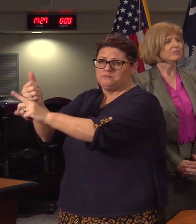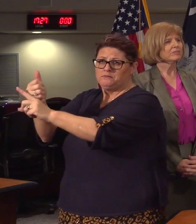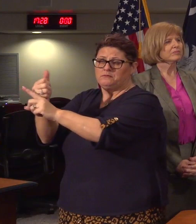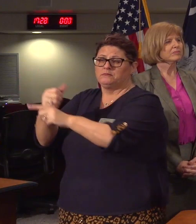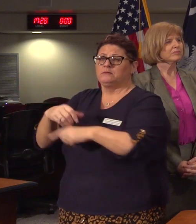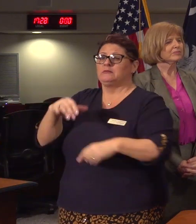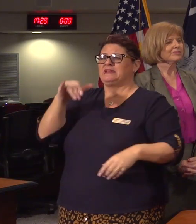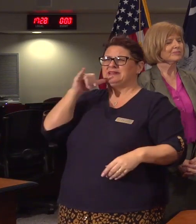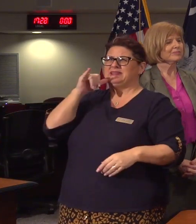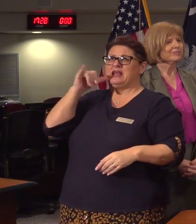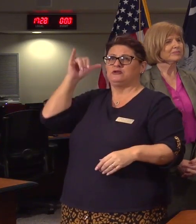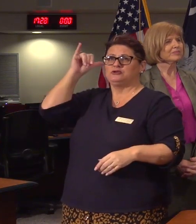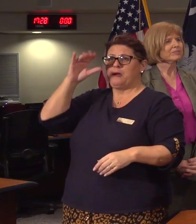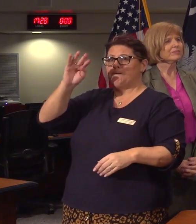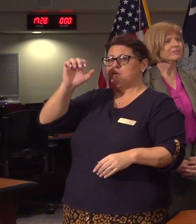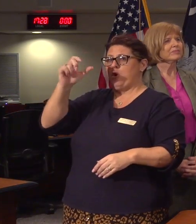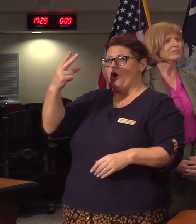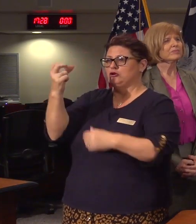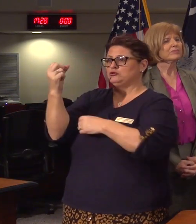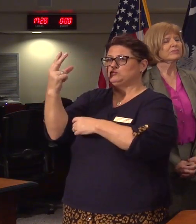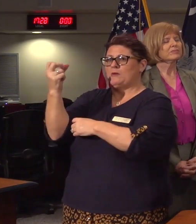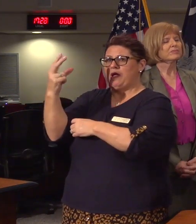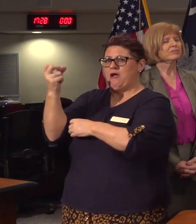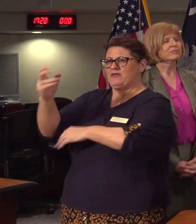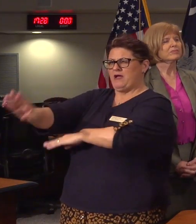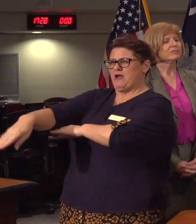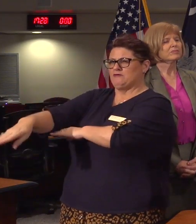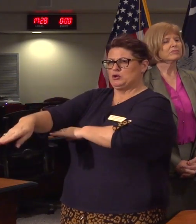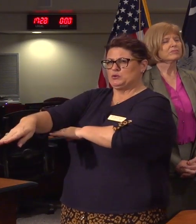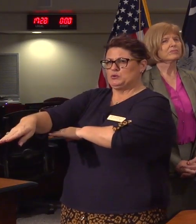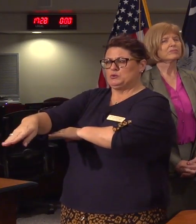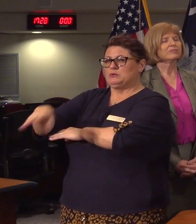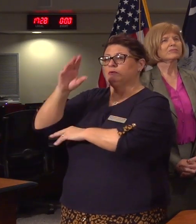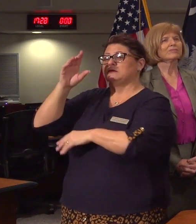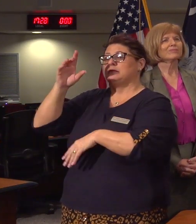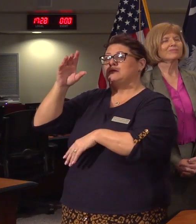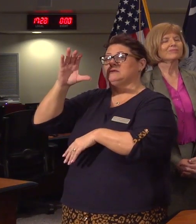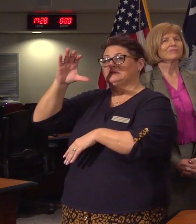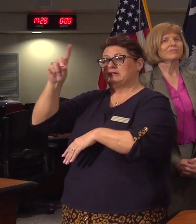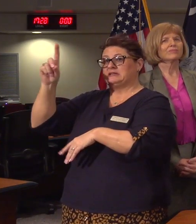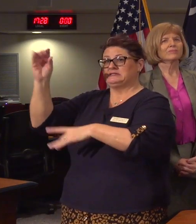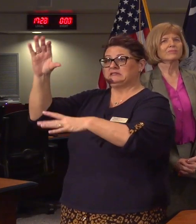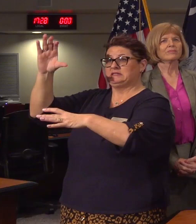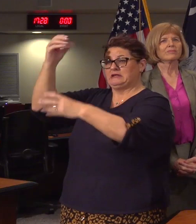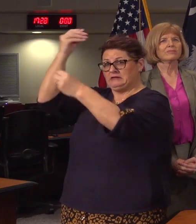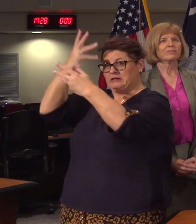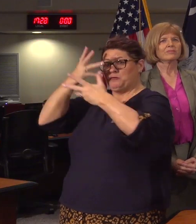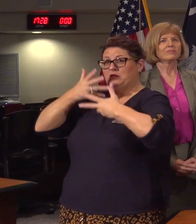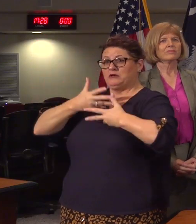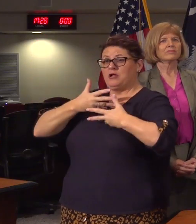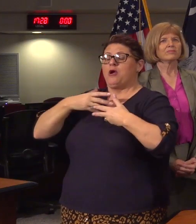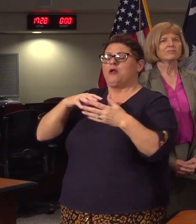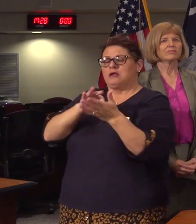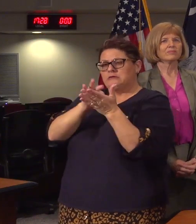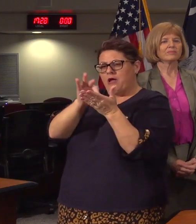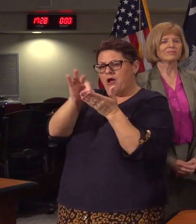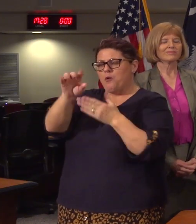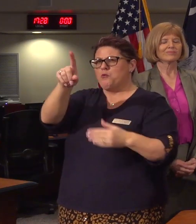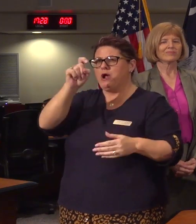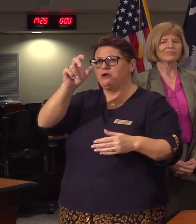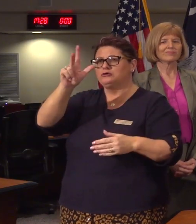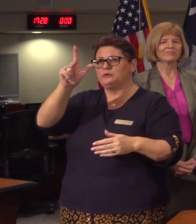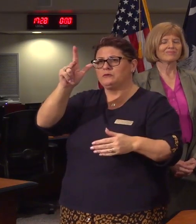late yesterday, March 12th. To date, DHEC's public health laboratory has conducted 123